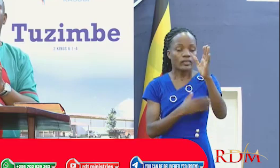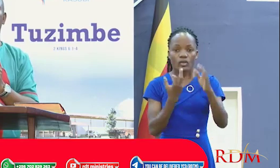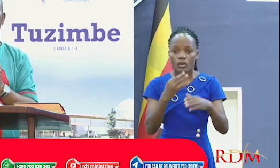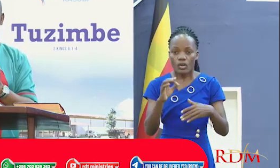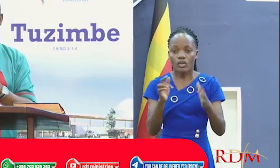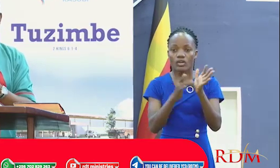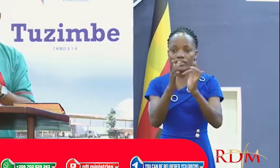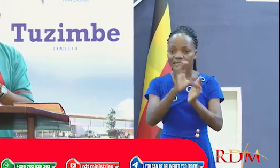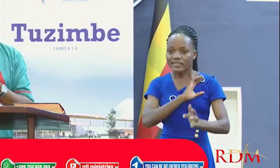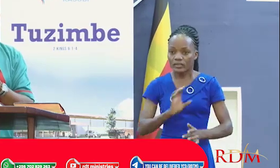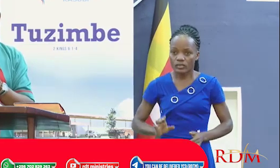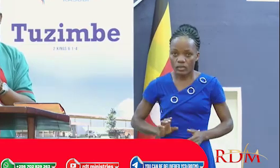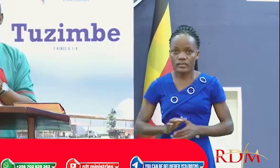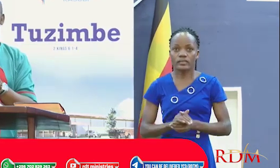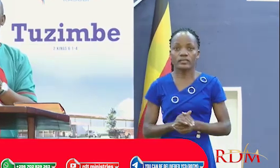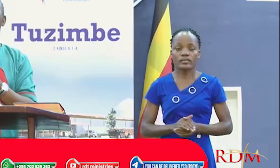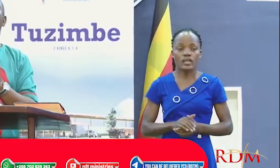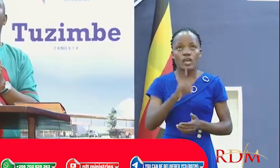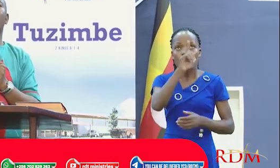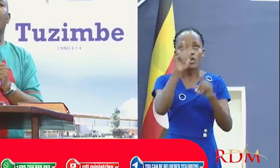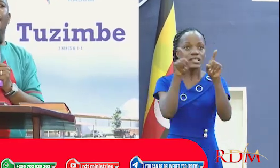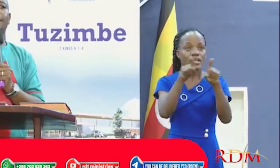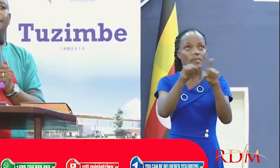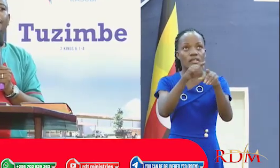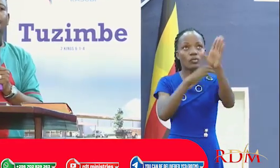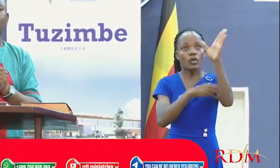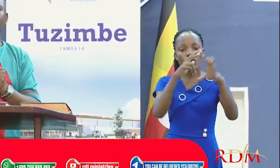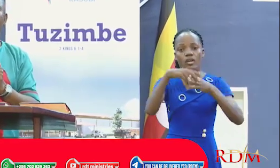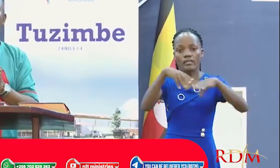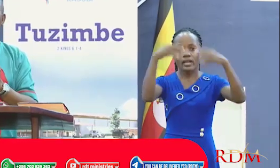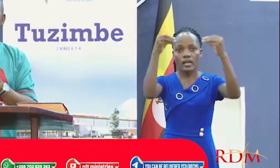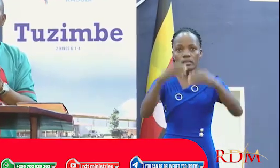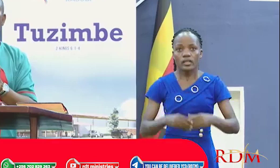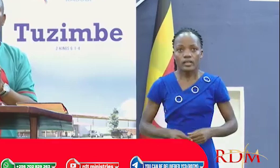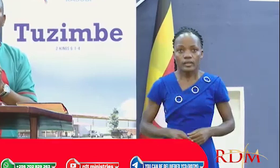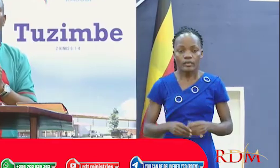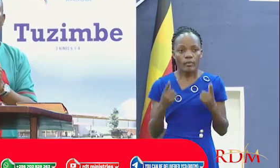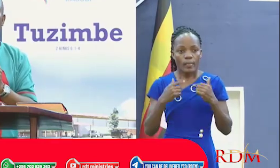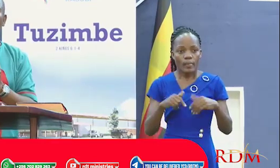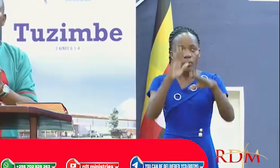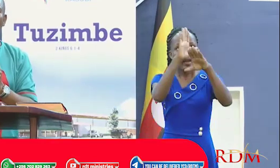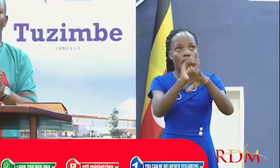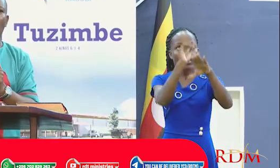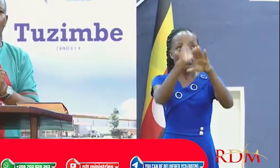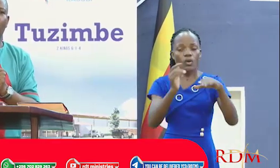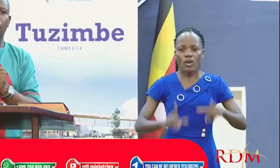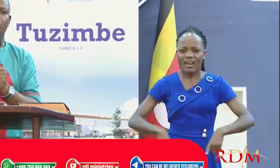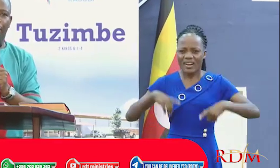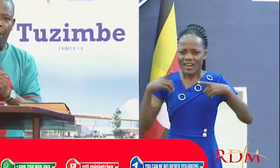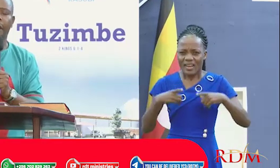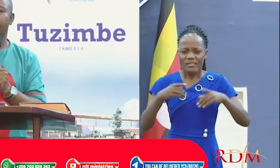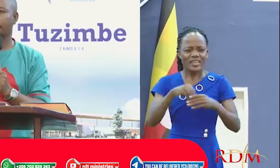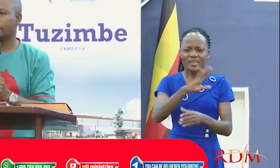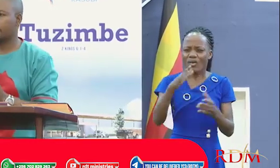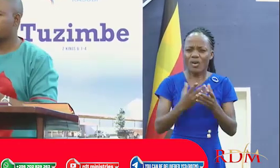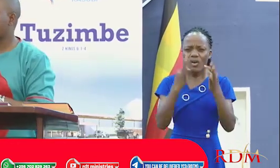fe Yesu. The Lord of our Lord Jesus Ye Christ. Katonda wa Elia. You are the Lord, the God of Elijah. Tuyita kye bayita obulamu okoma wo mu bintu